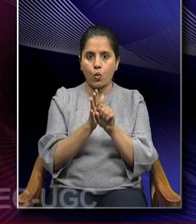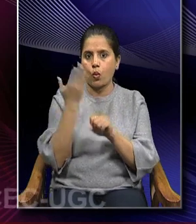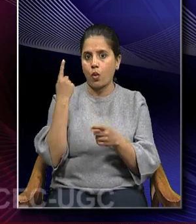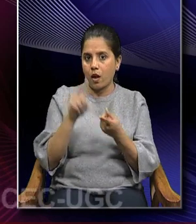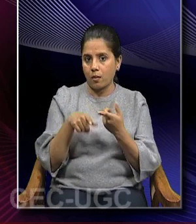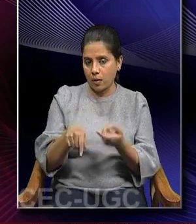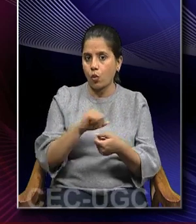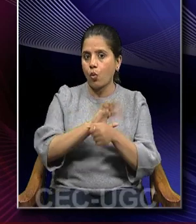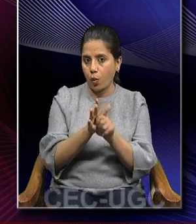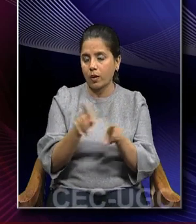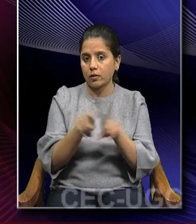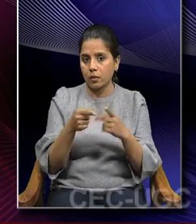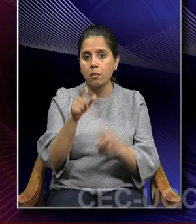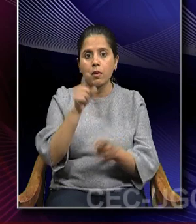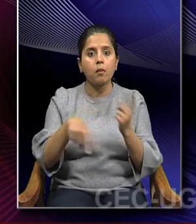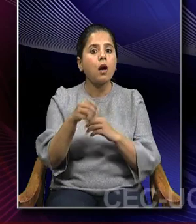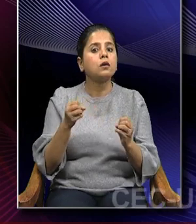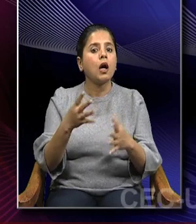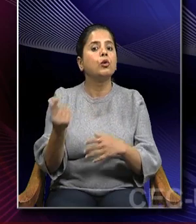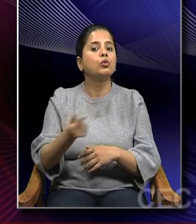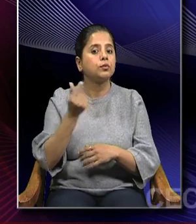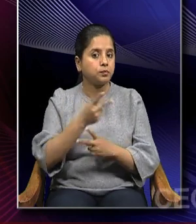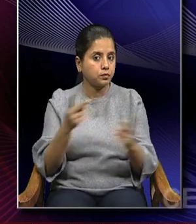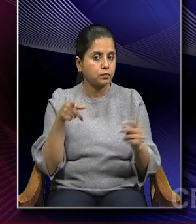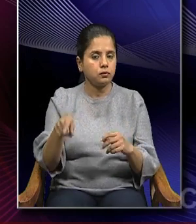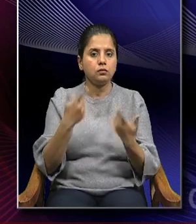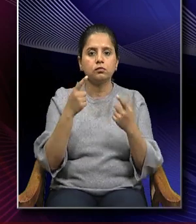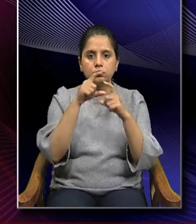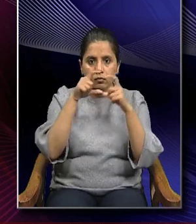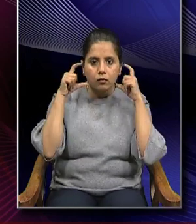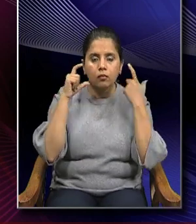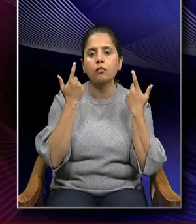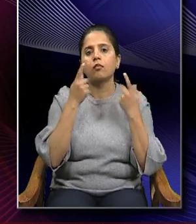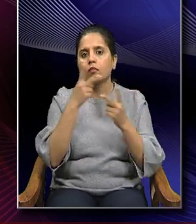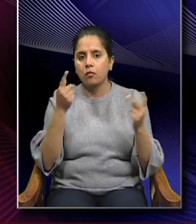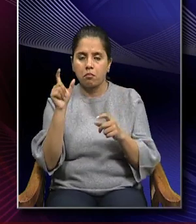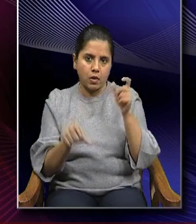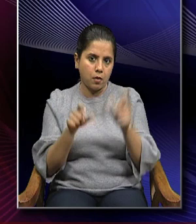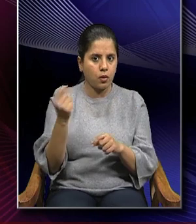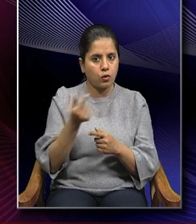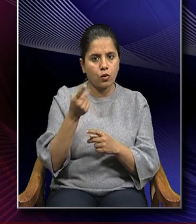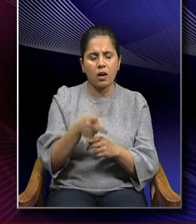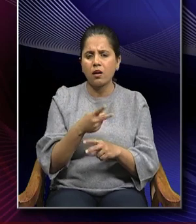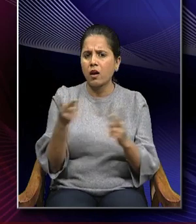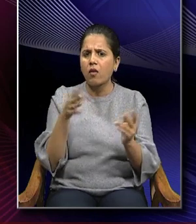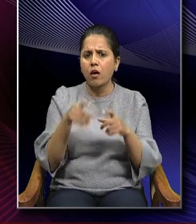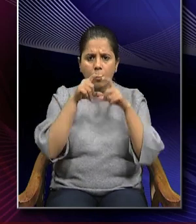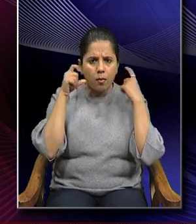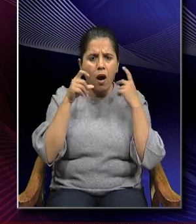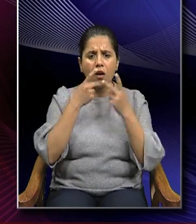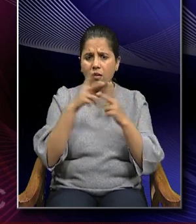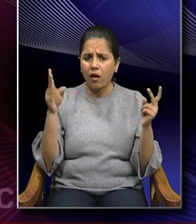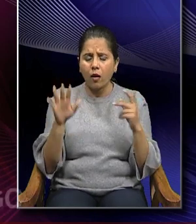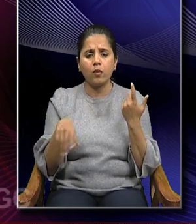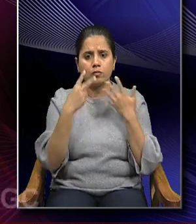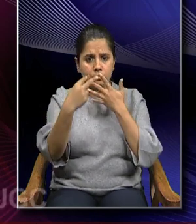of COVID-19, people started using their masks on faces. So, different variants of mask also came into the